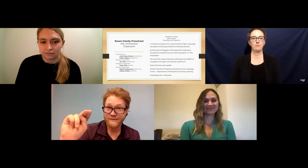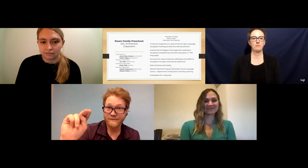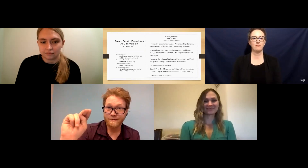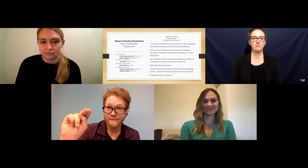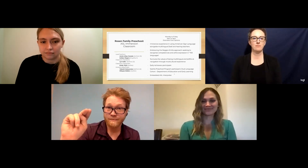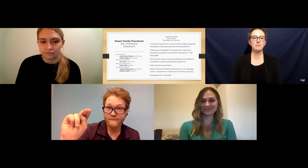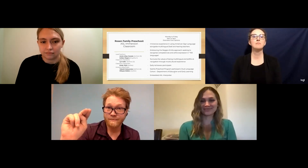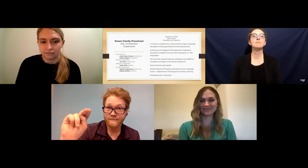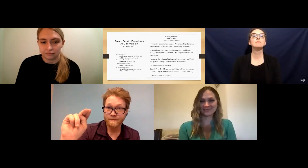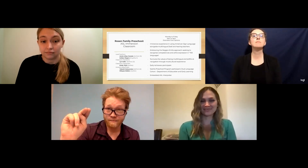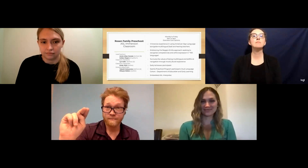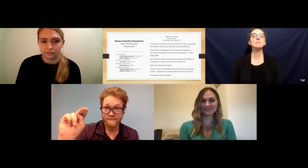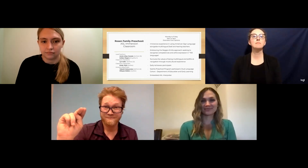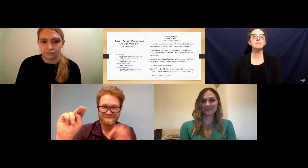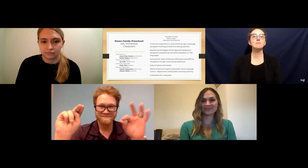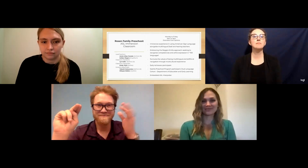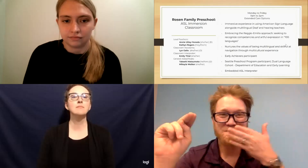Caitlin.